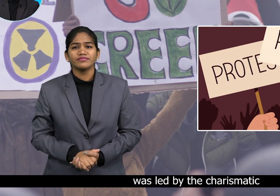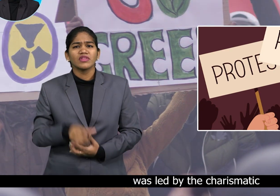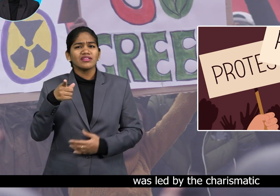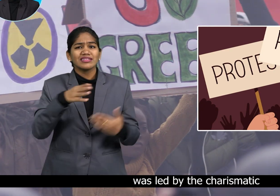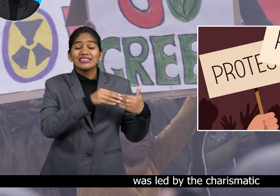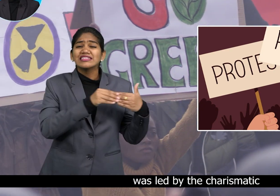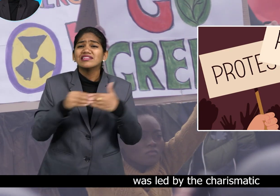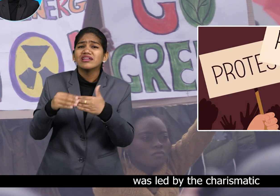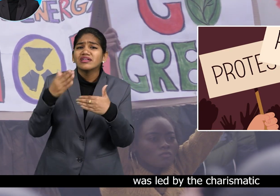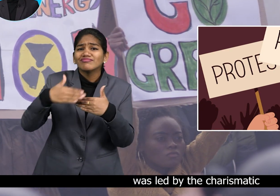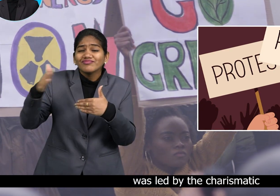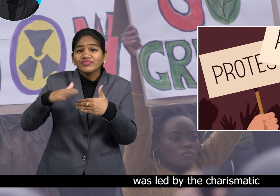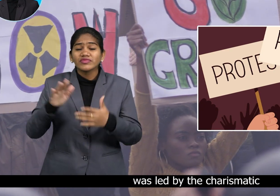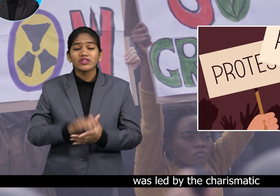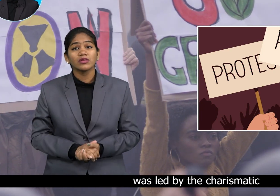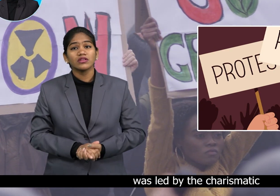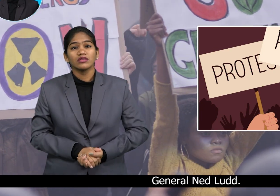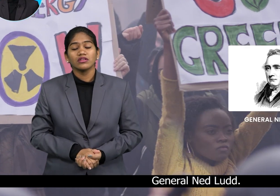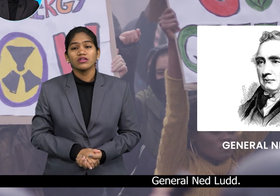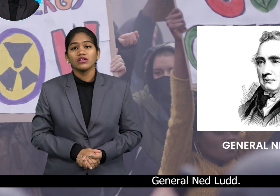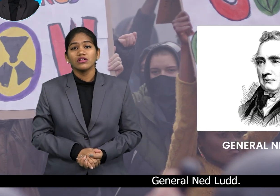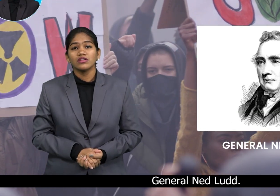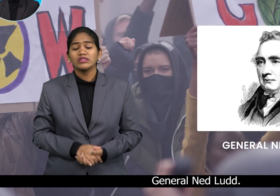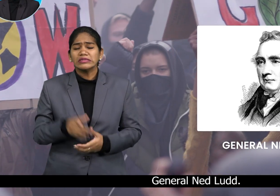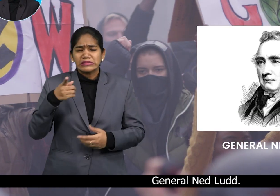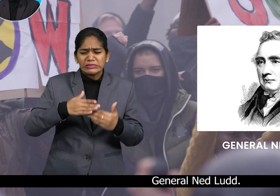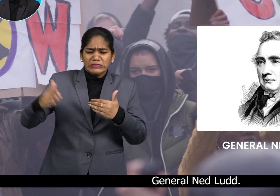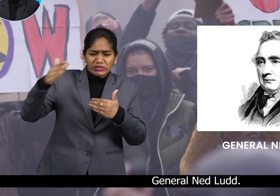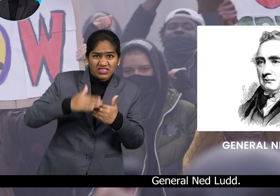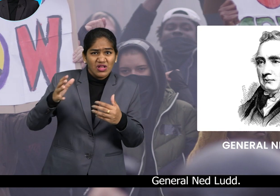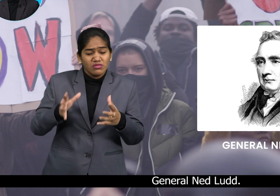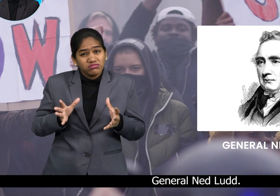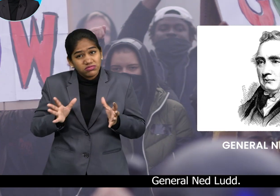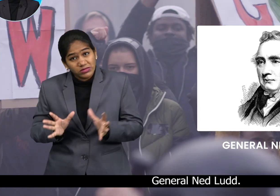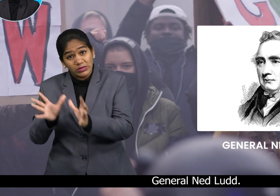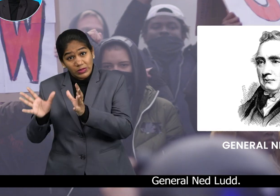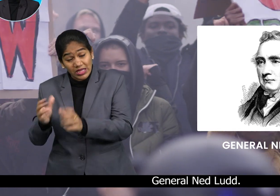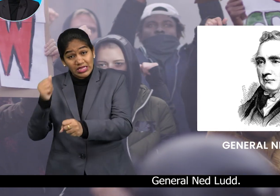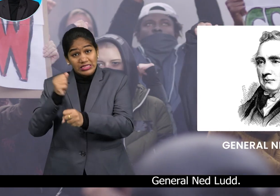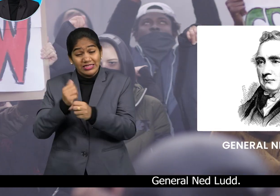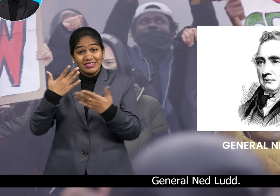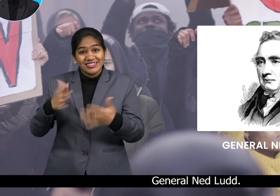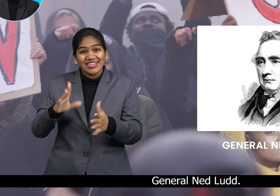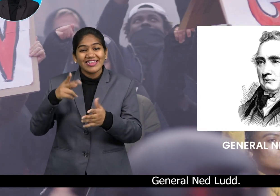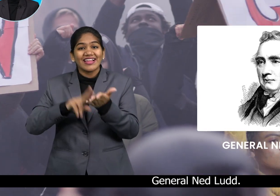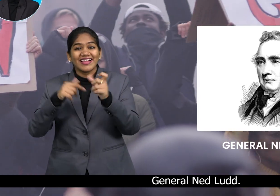was led by the charismatic General Ned Ludd.